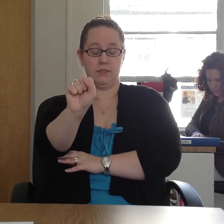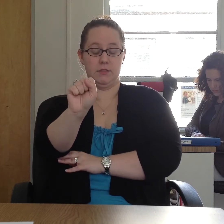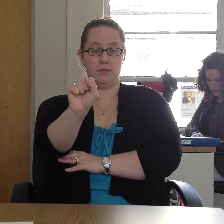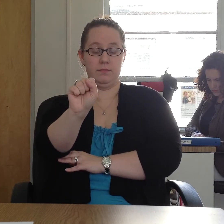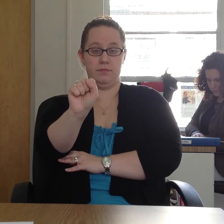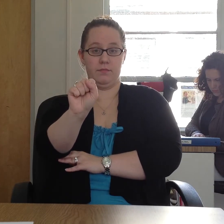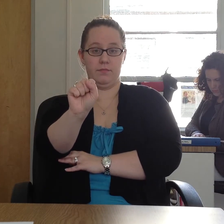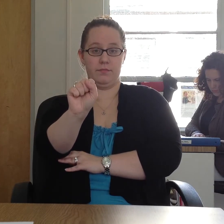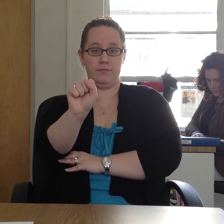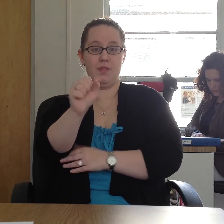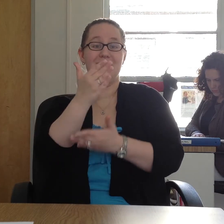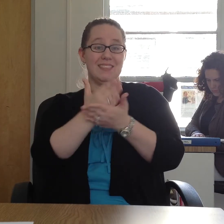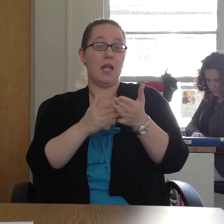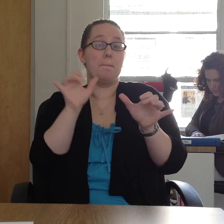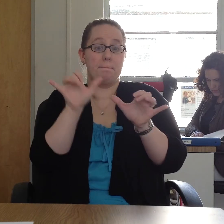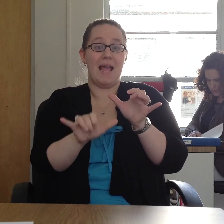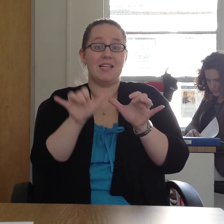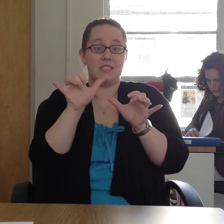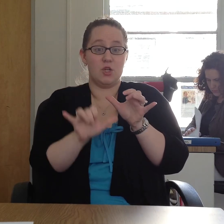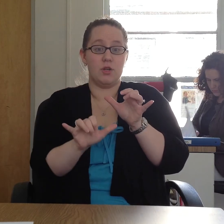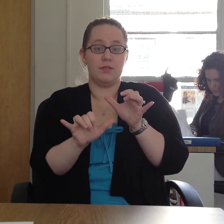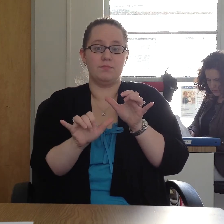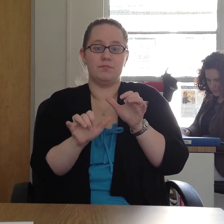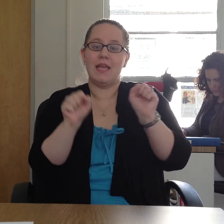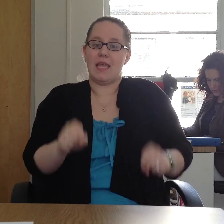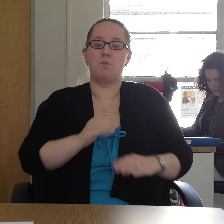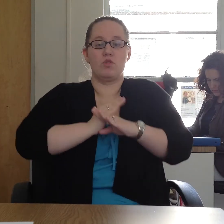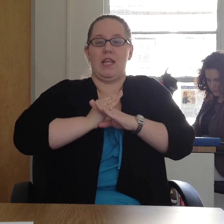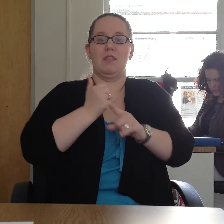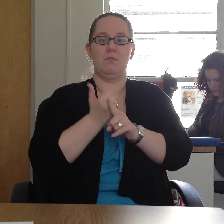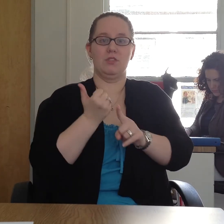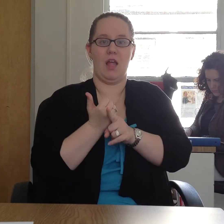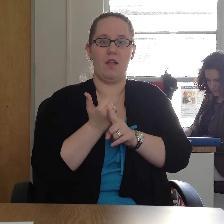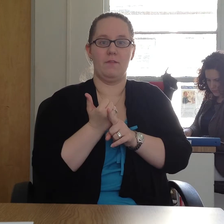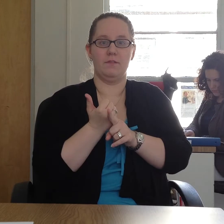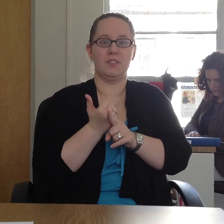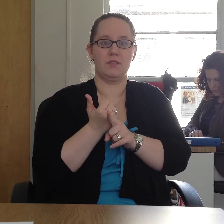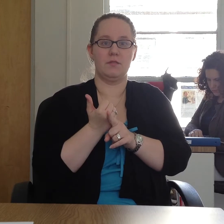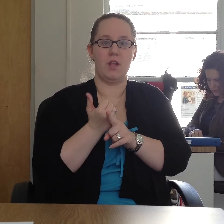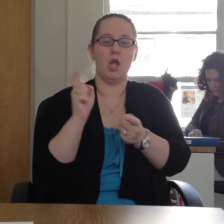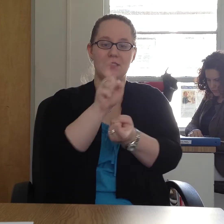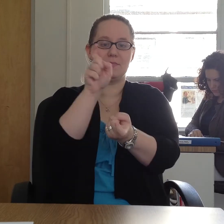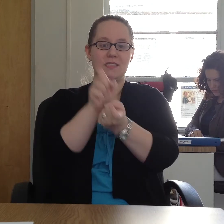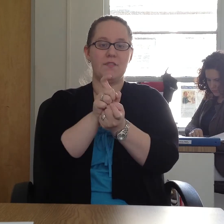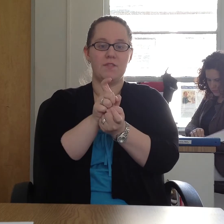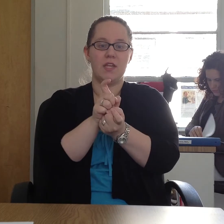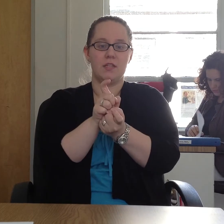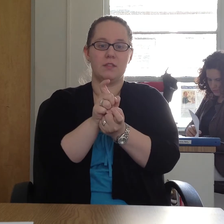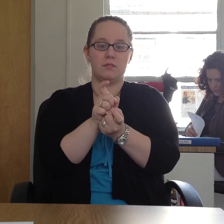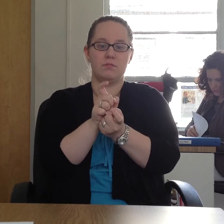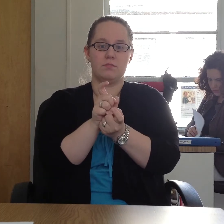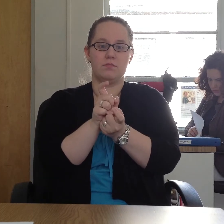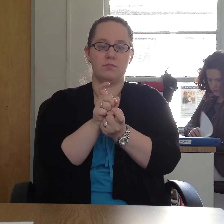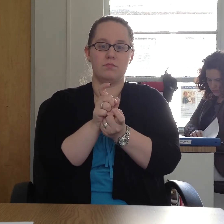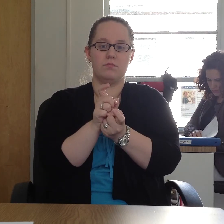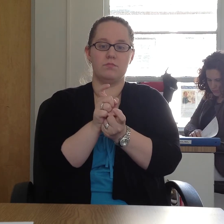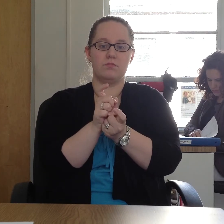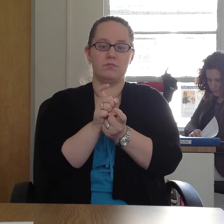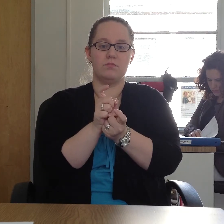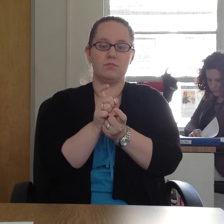Some bacteria are able to protect themselves under adverse conditions by forming a protective shell or wall